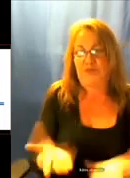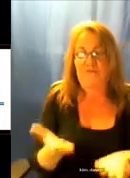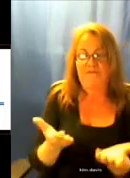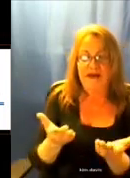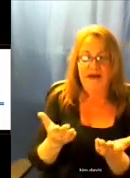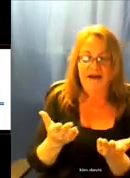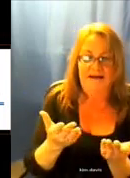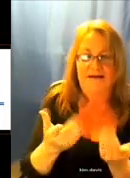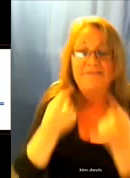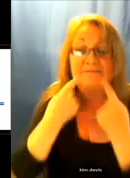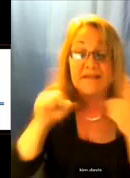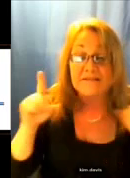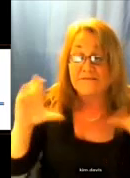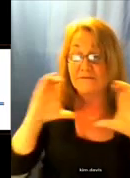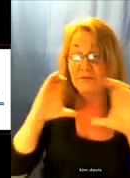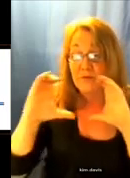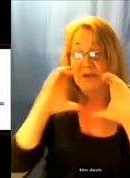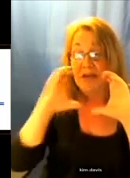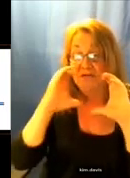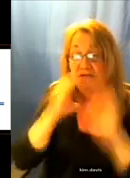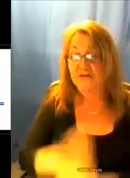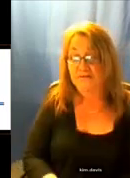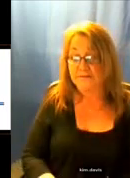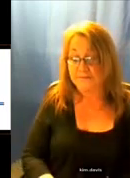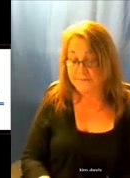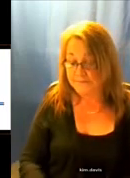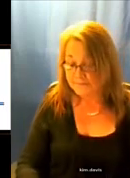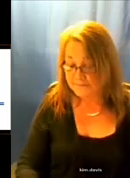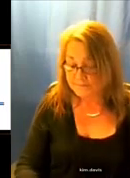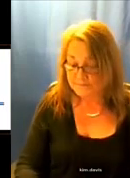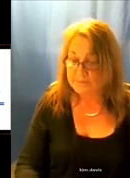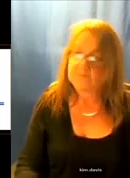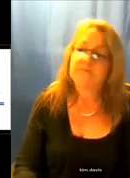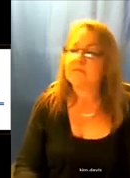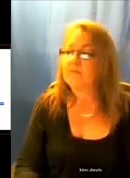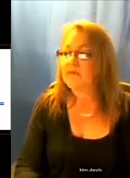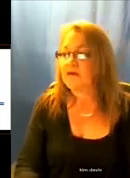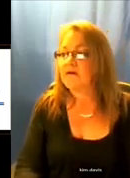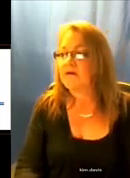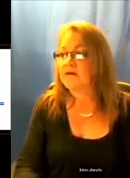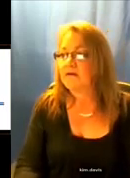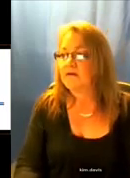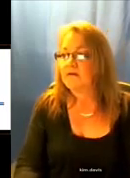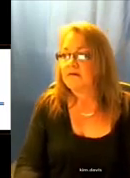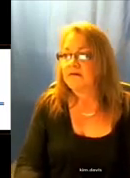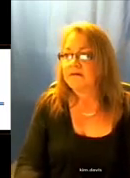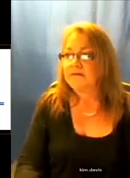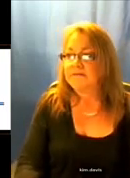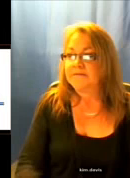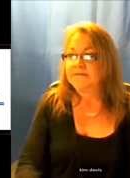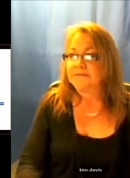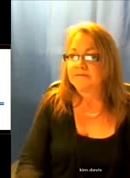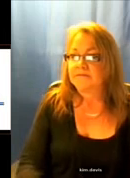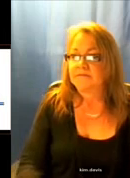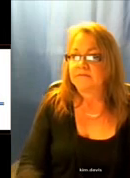Plus, it is your responsibility, it is their responsibility to provide you effective communication.